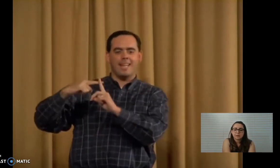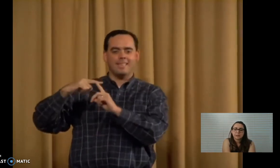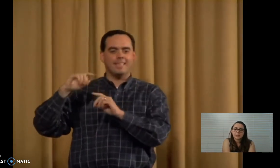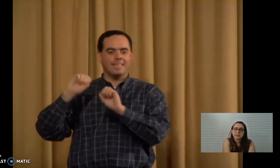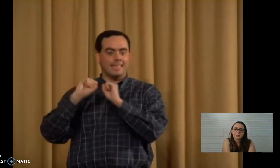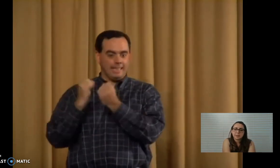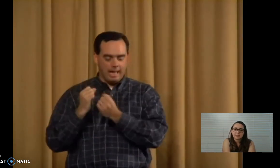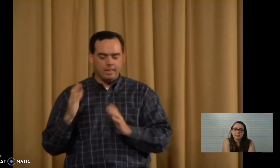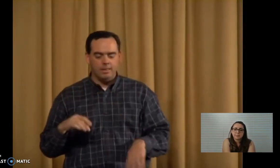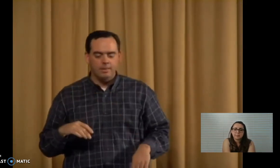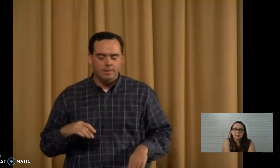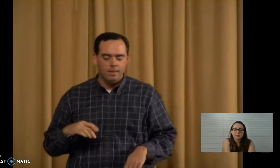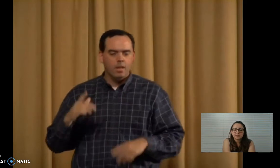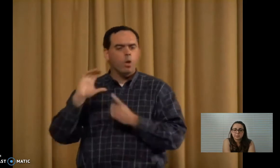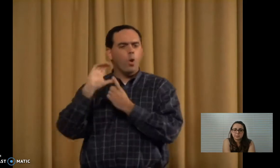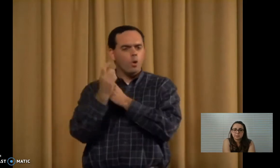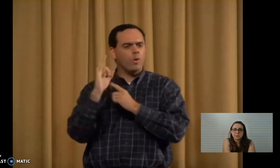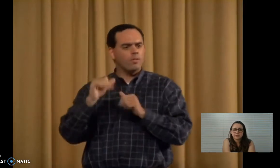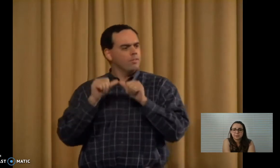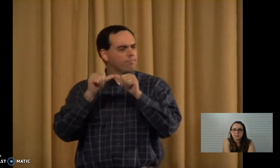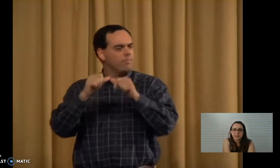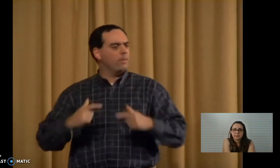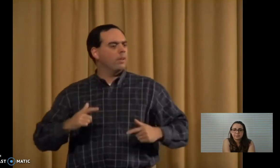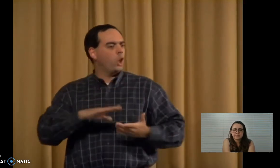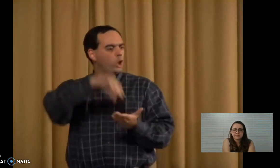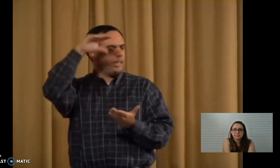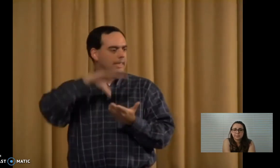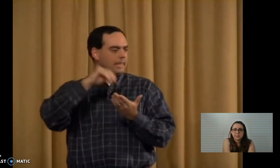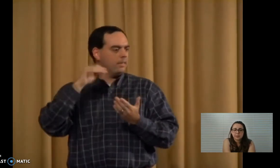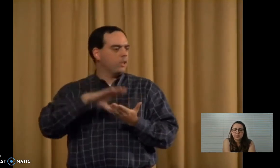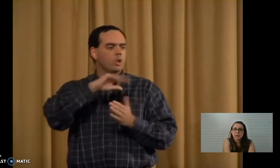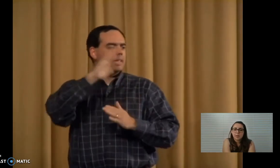for like a different type of principle for society.